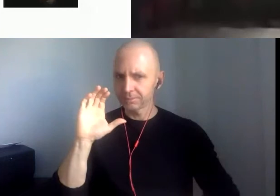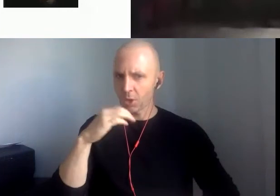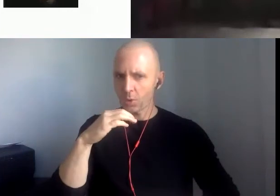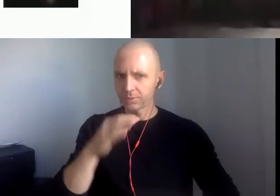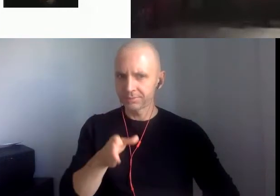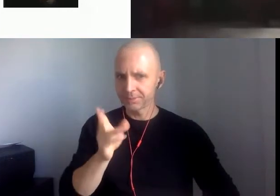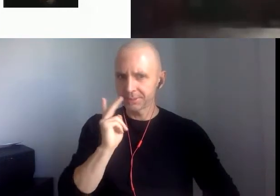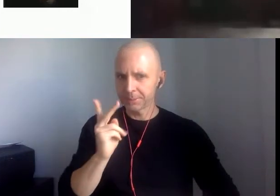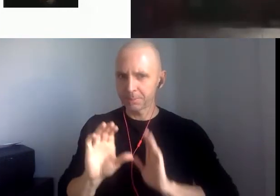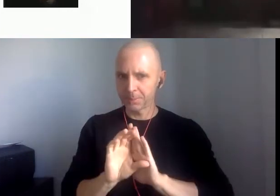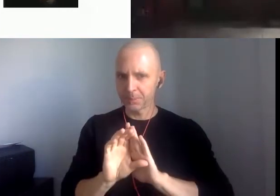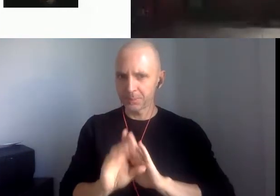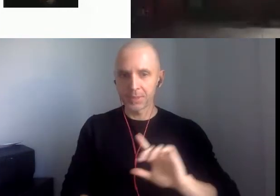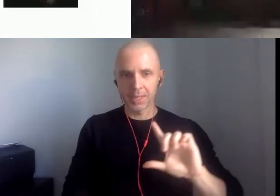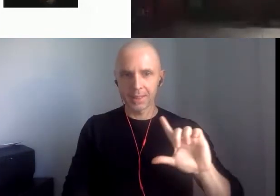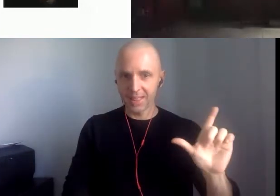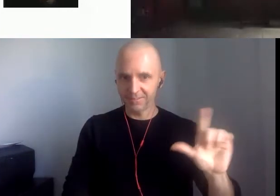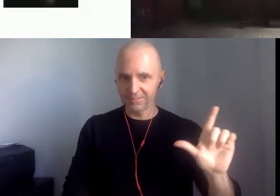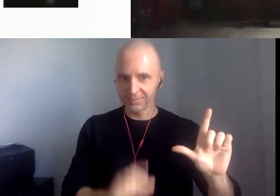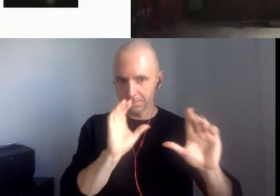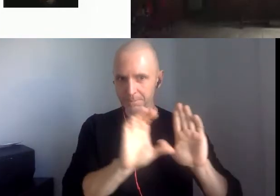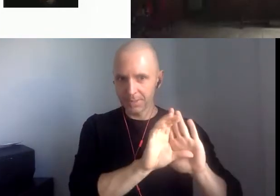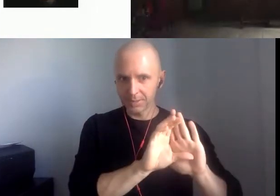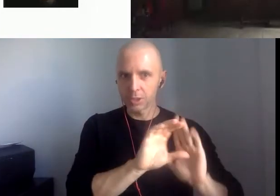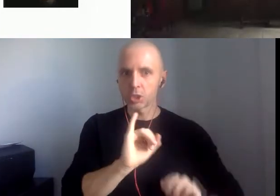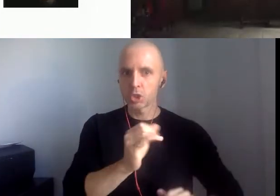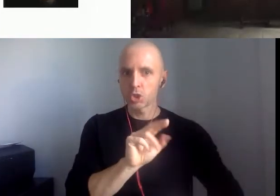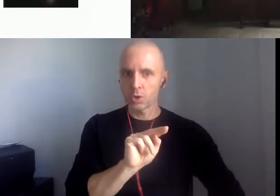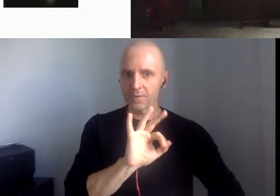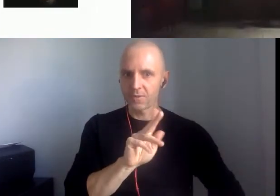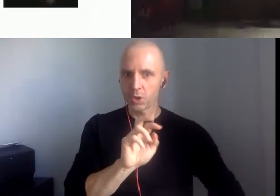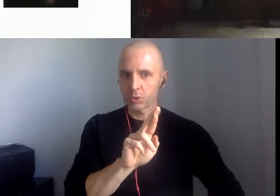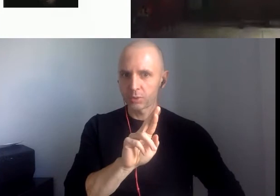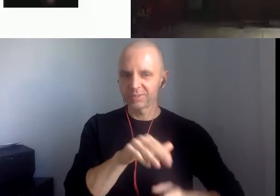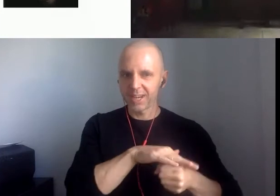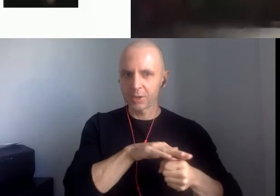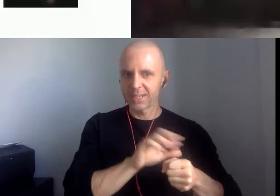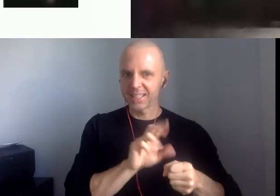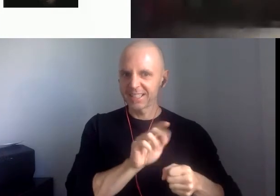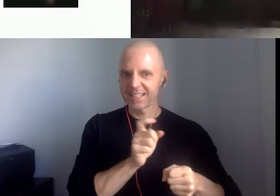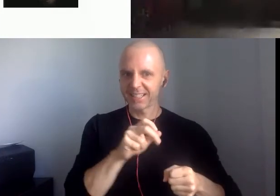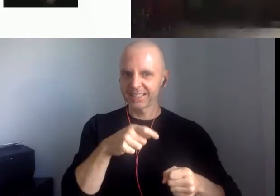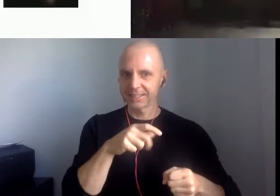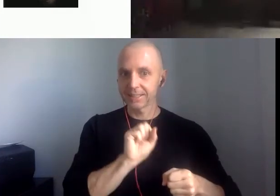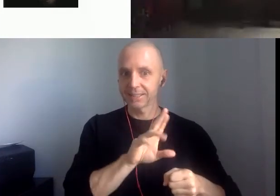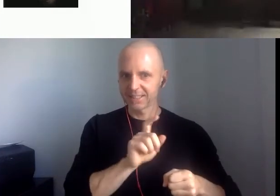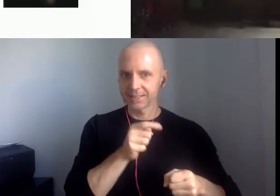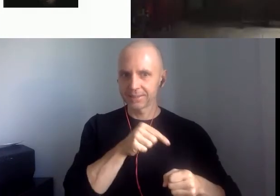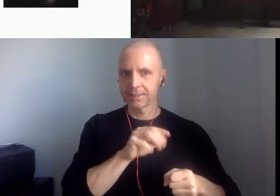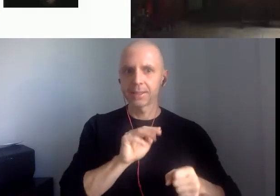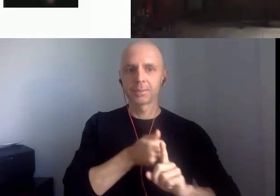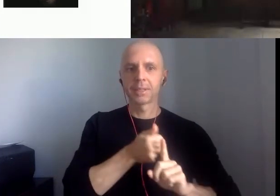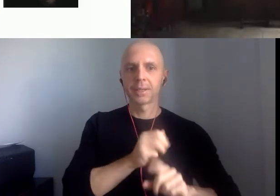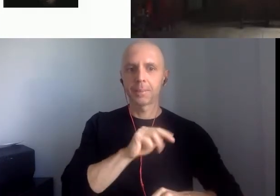of the screen, who is John Fuller, a Sussex MP, and also sort of bon vivant. You can see him with, you know, massive dinner in front of him,